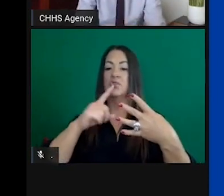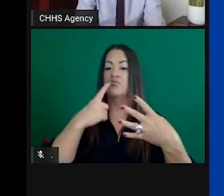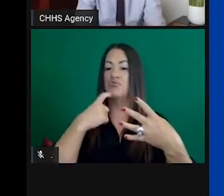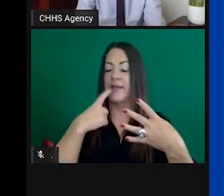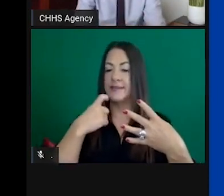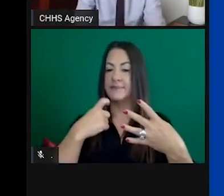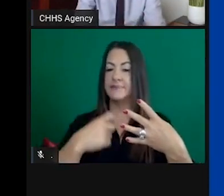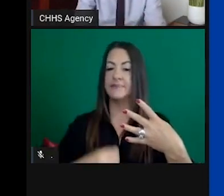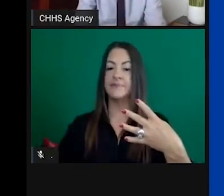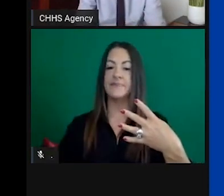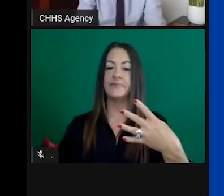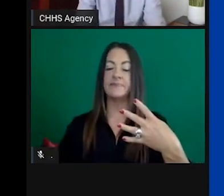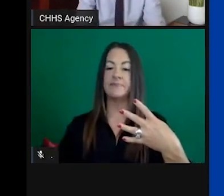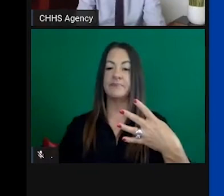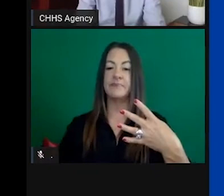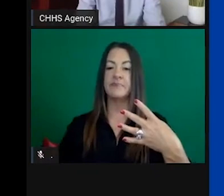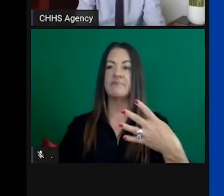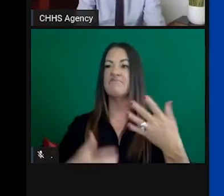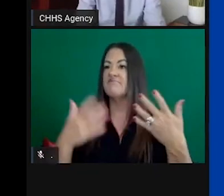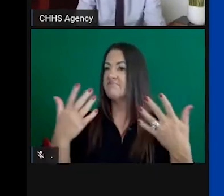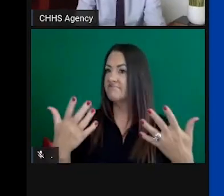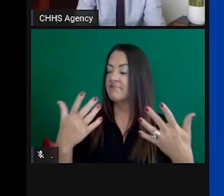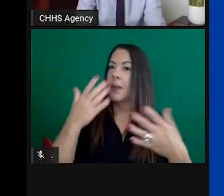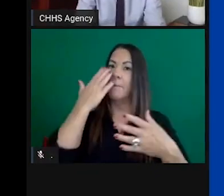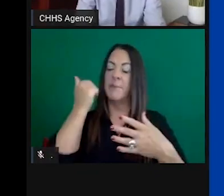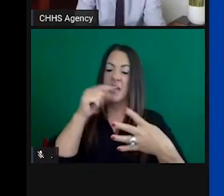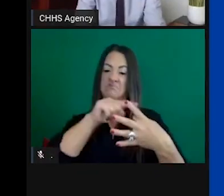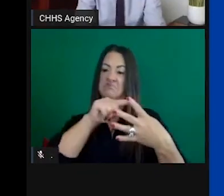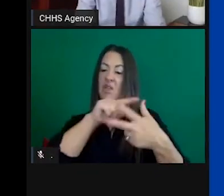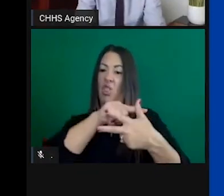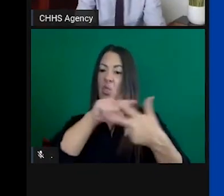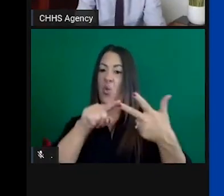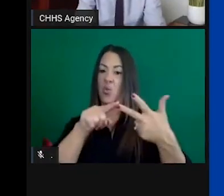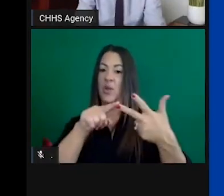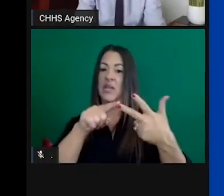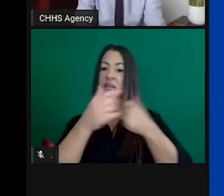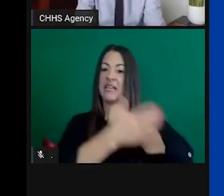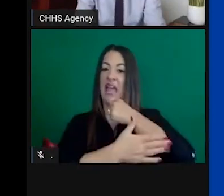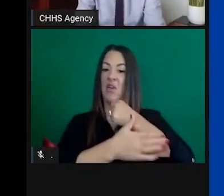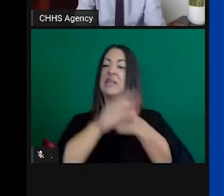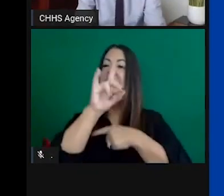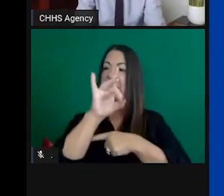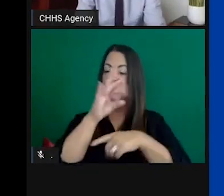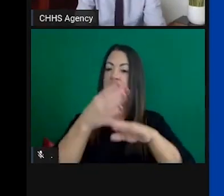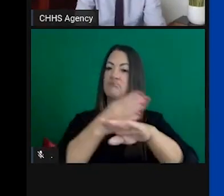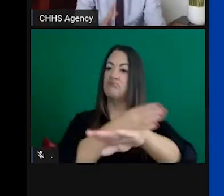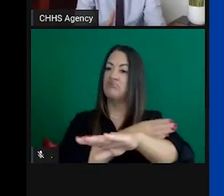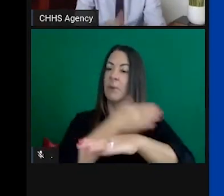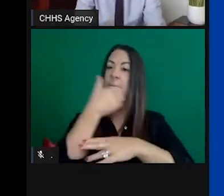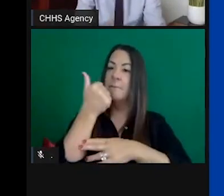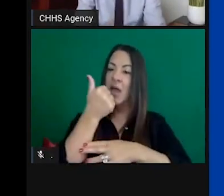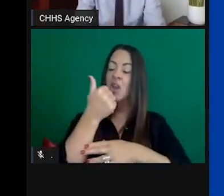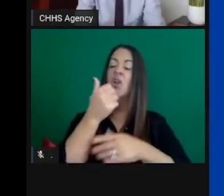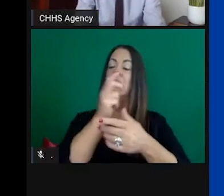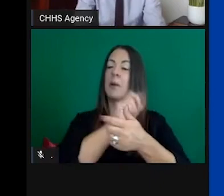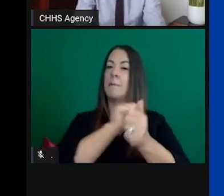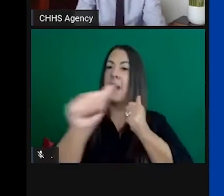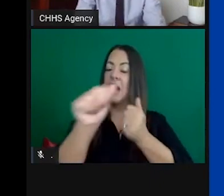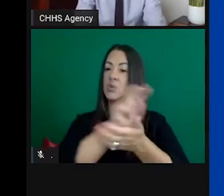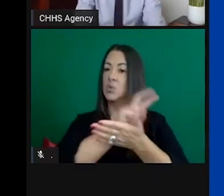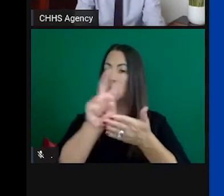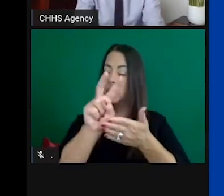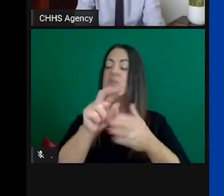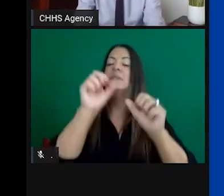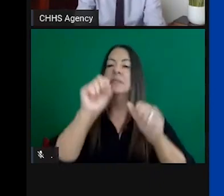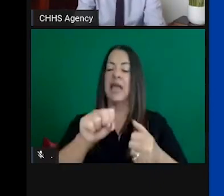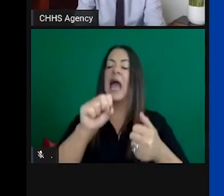in the purple tier to move as soon as they met criteria for the red tier 2 consecutive weeks. So